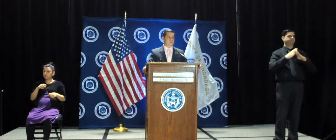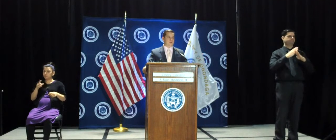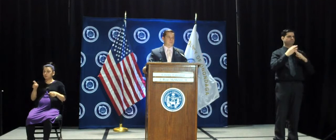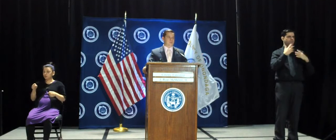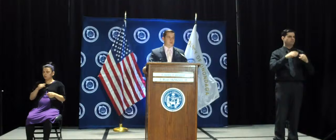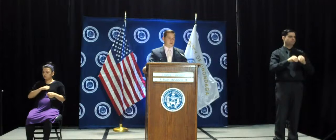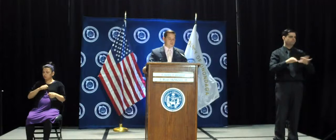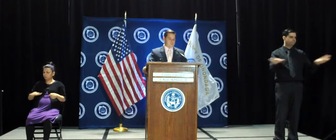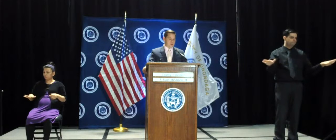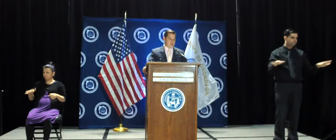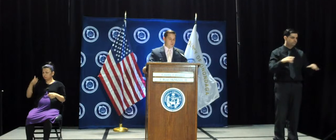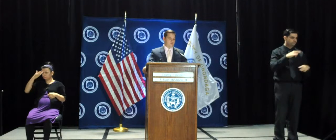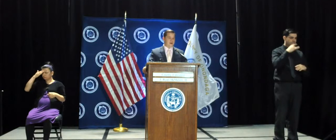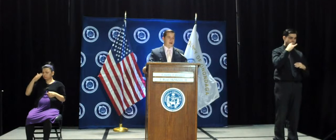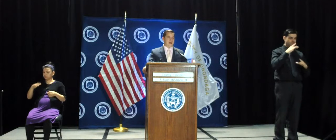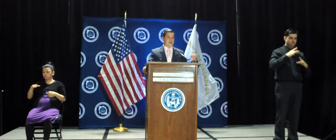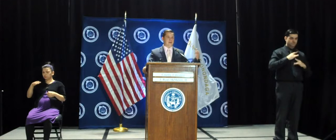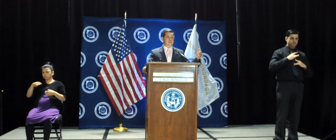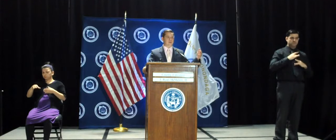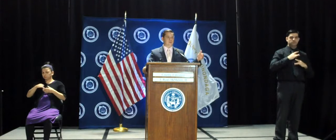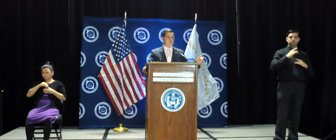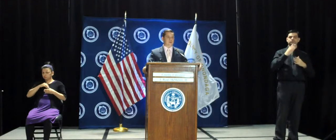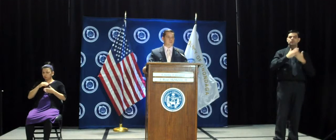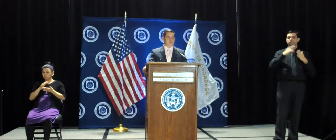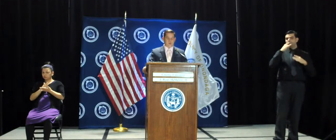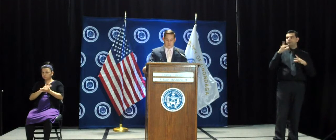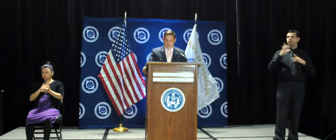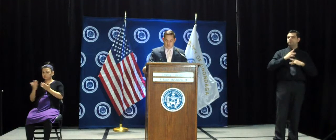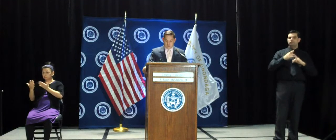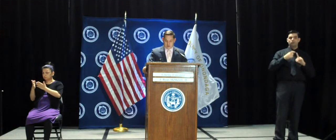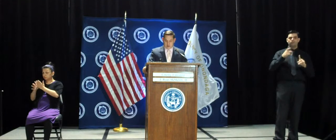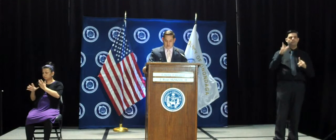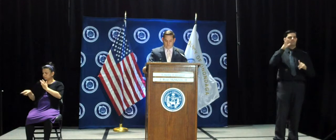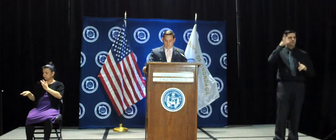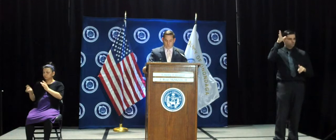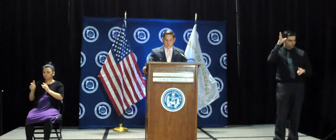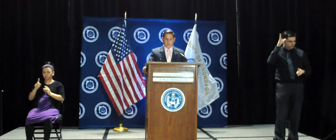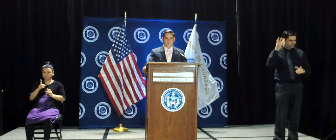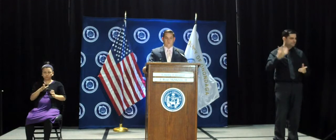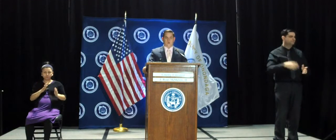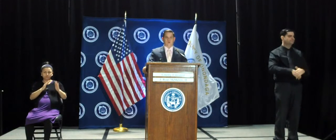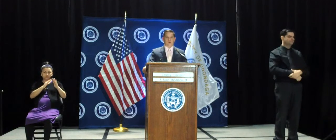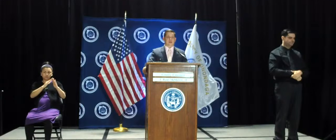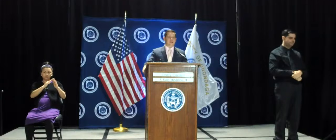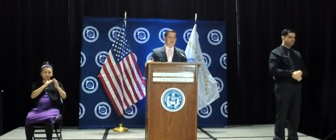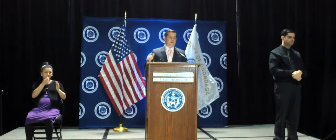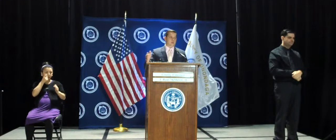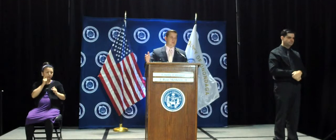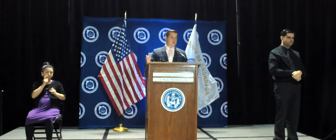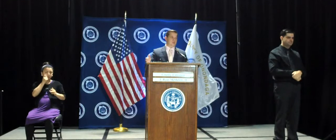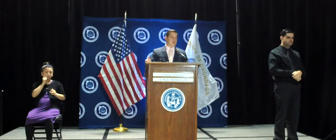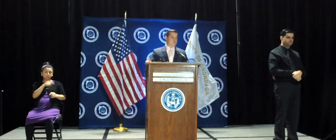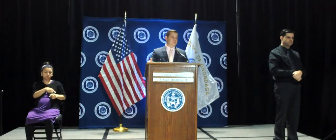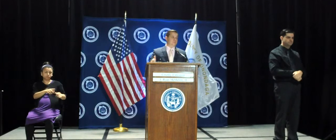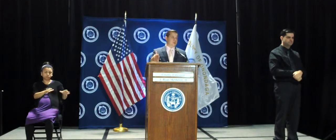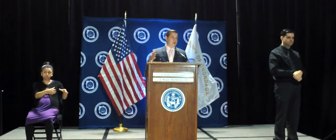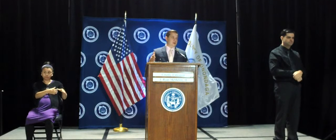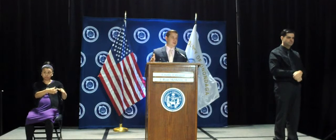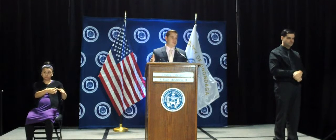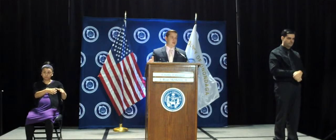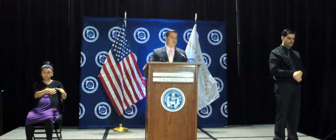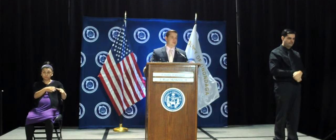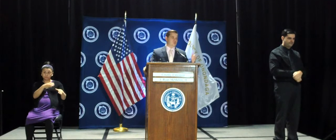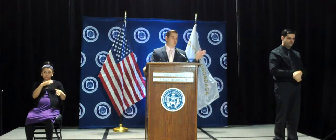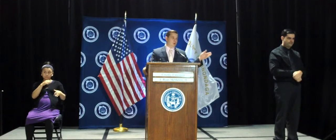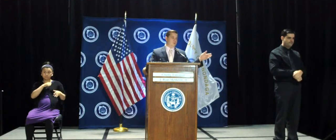dad because we've had high case numbers in the community. Or folks are getting it in the community and then